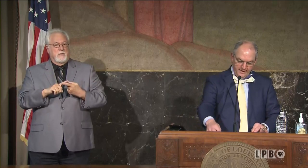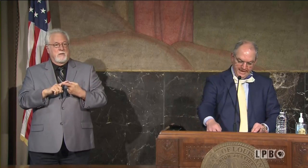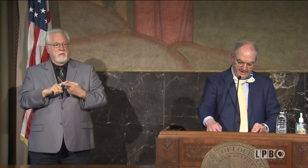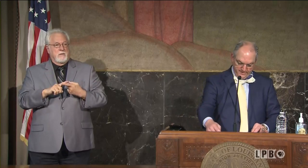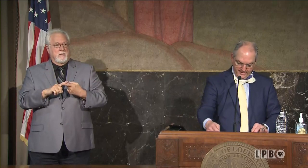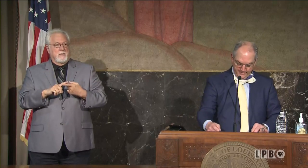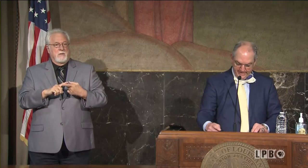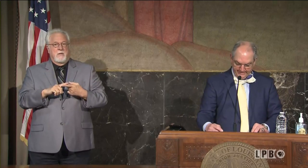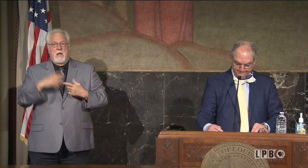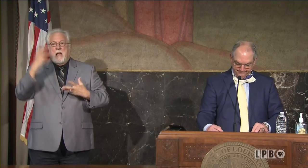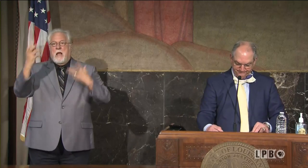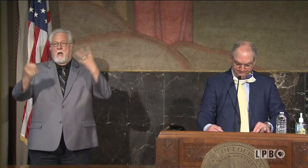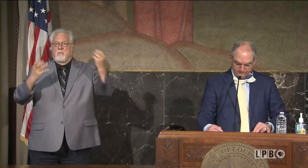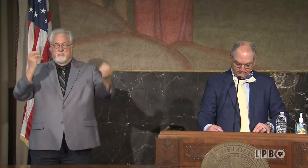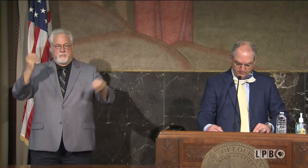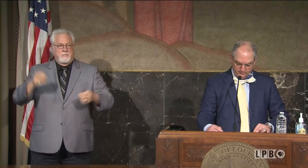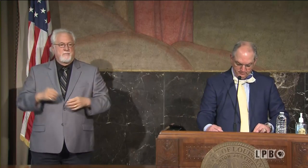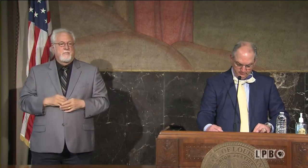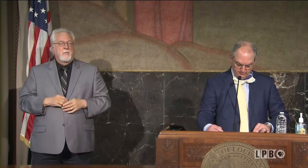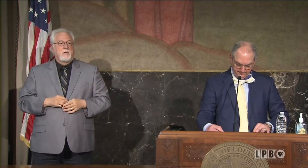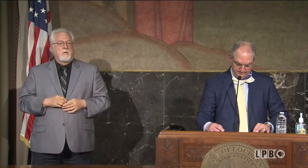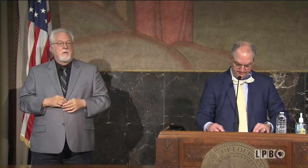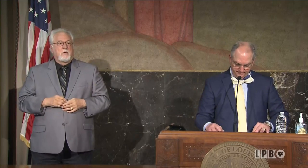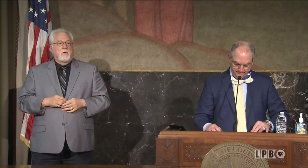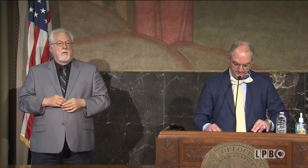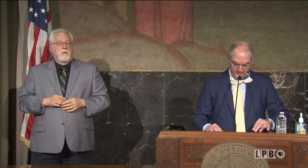are out and about.